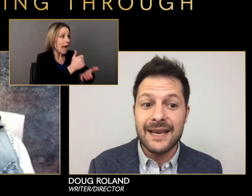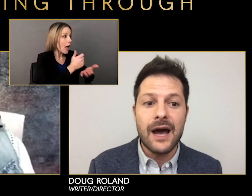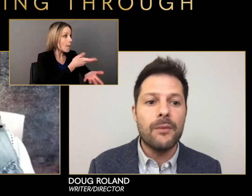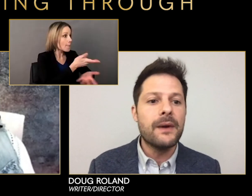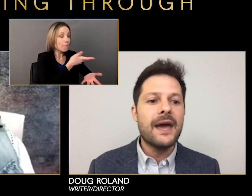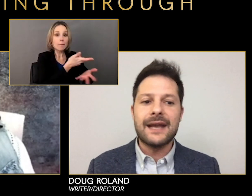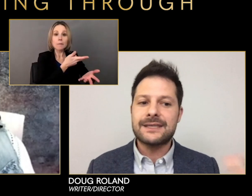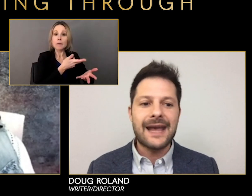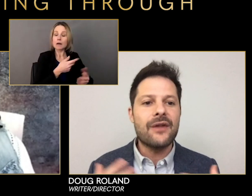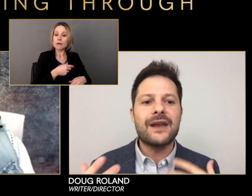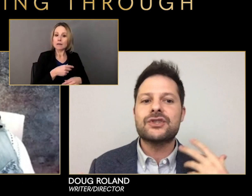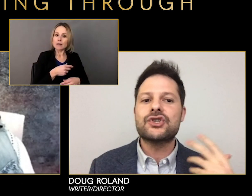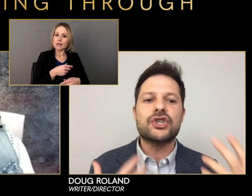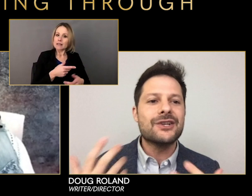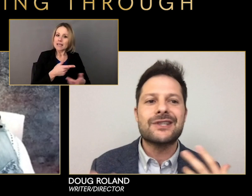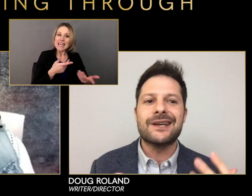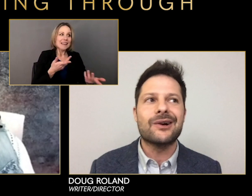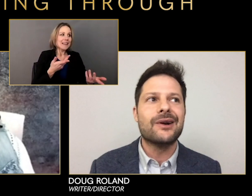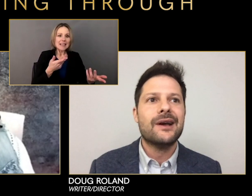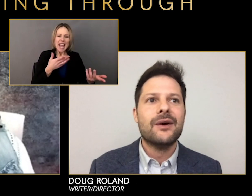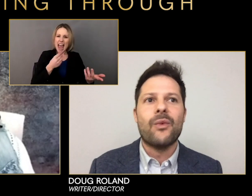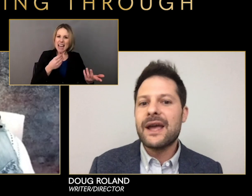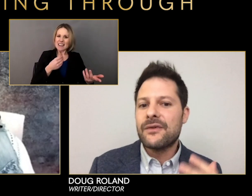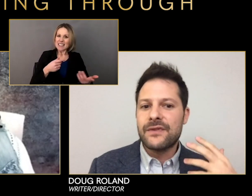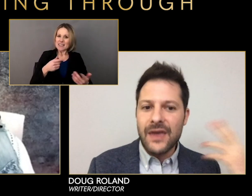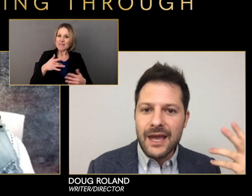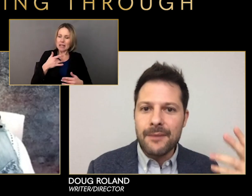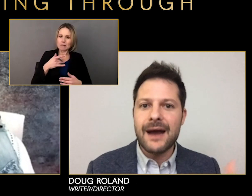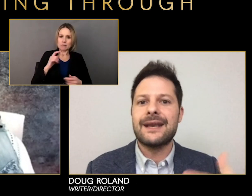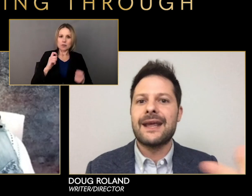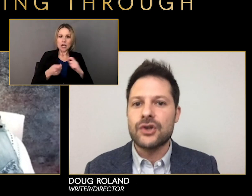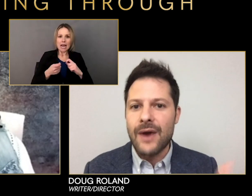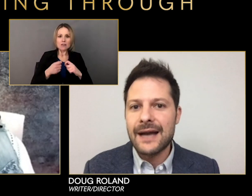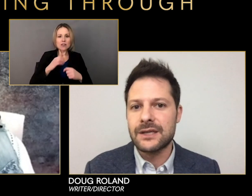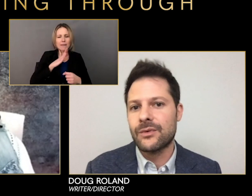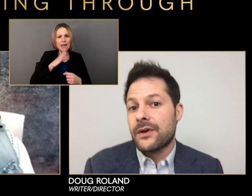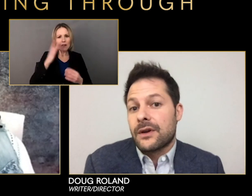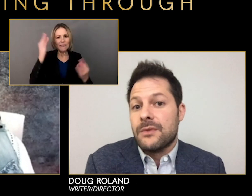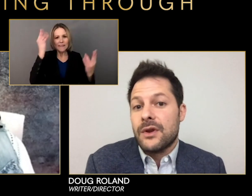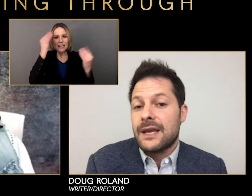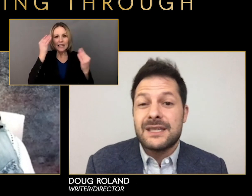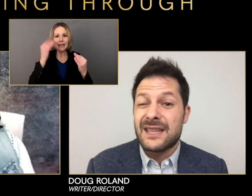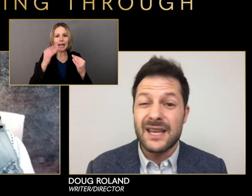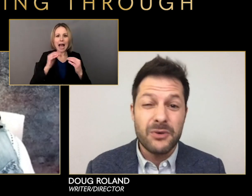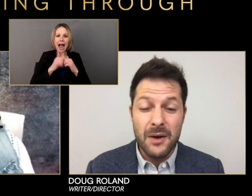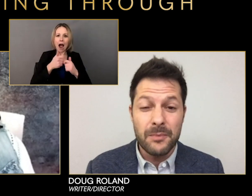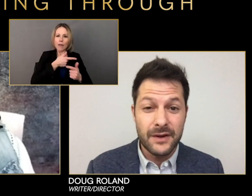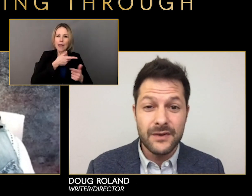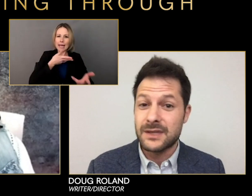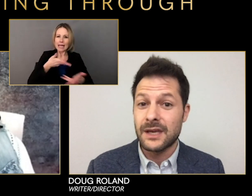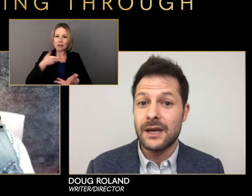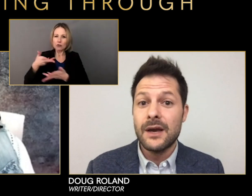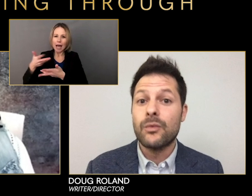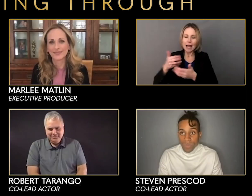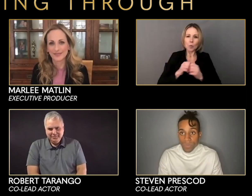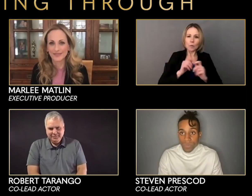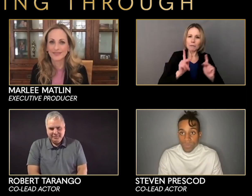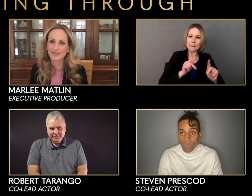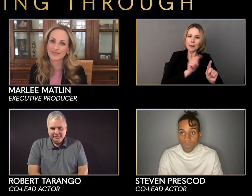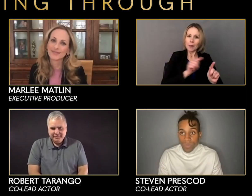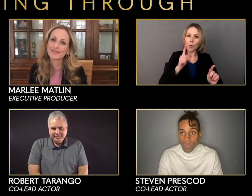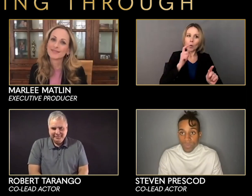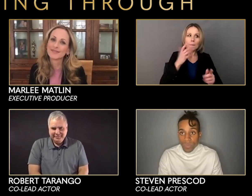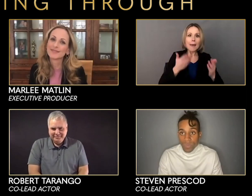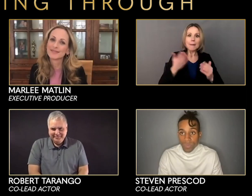say they need help, and say how that it's changed their way of thinking about and interacting with communities that they previously were